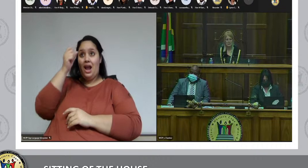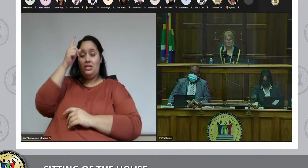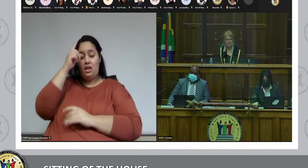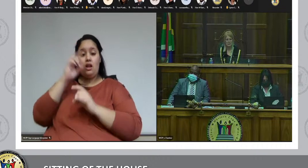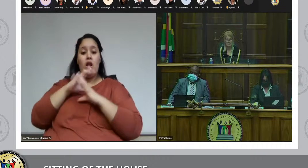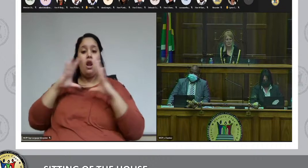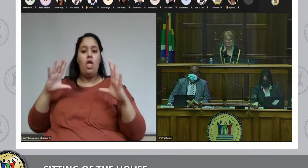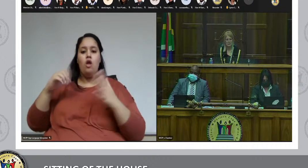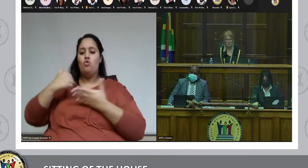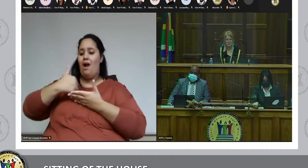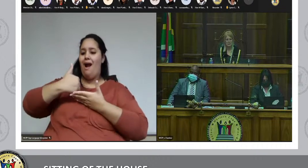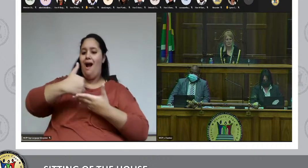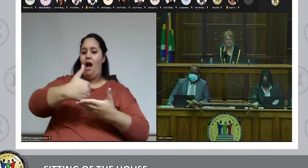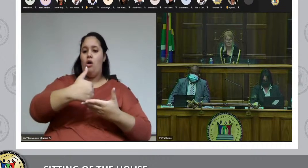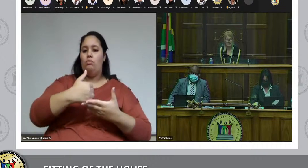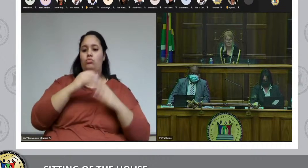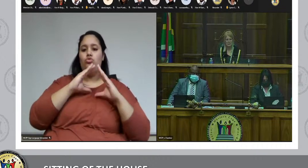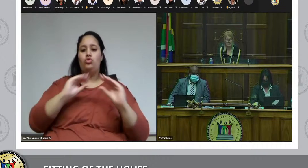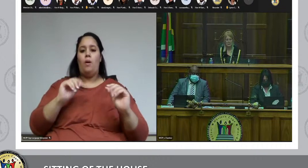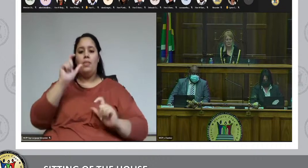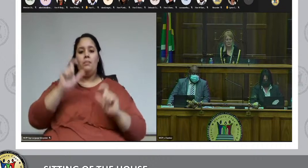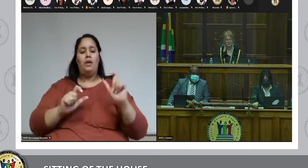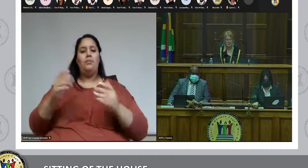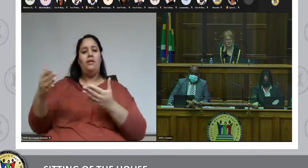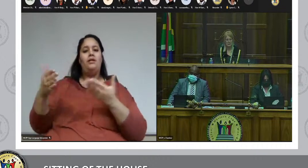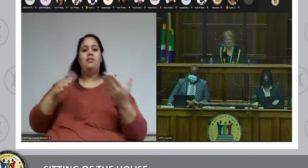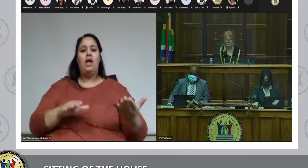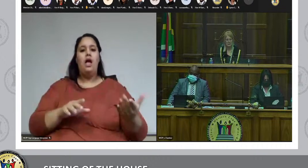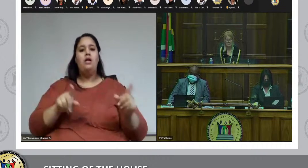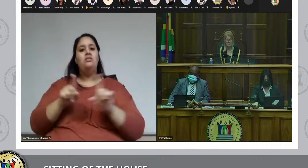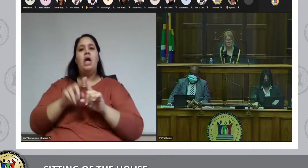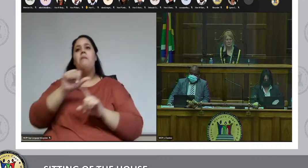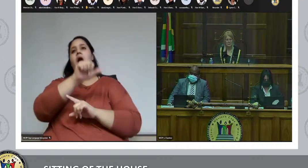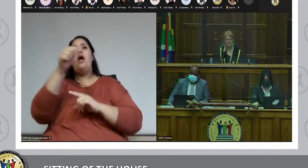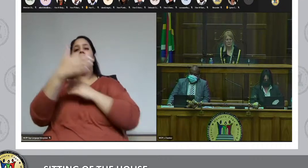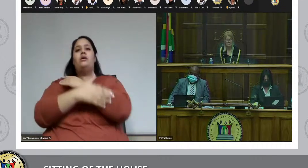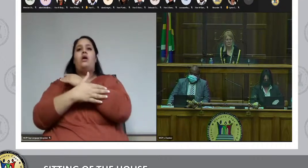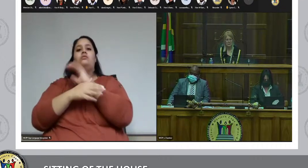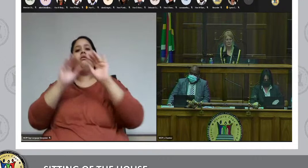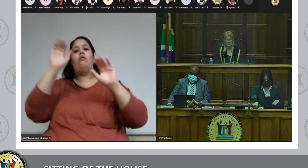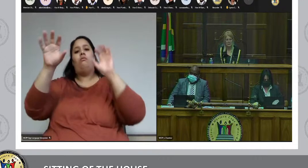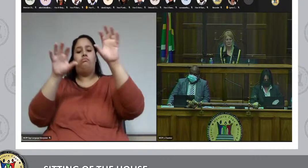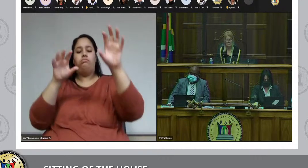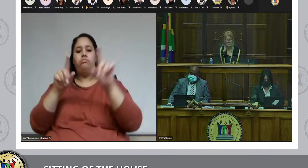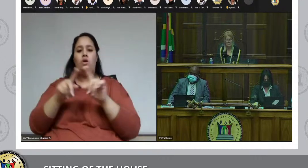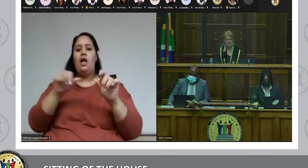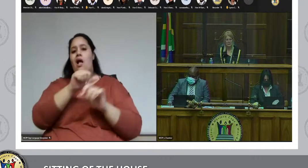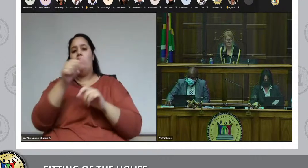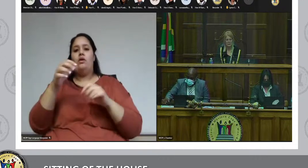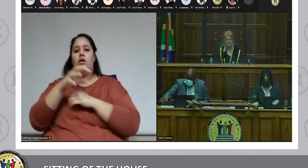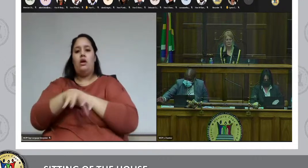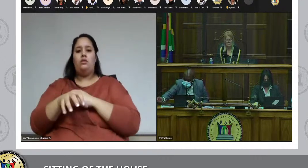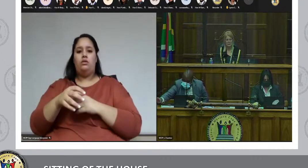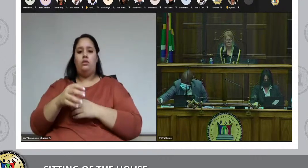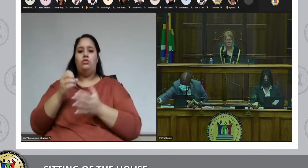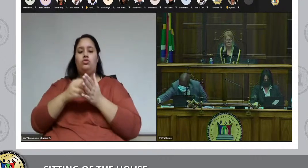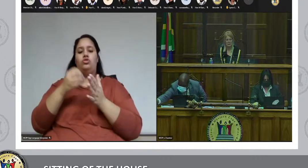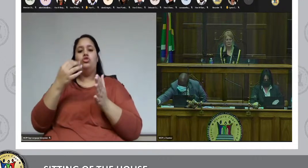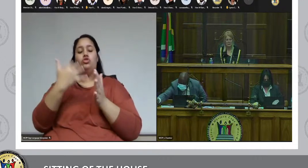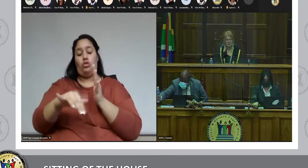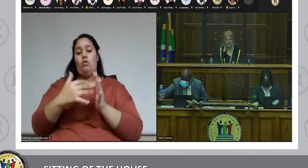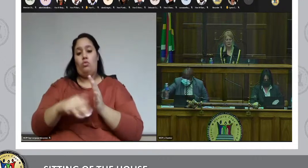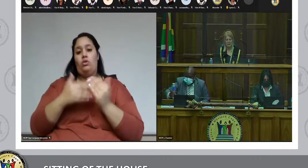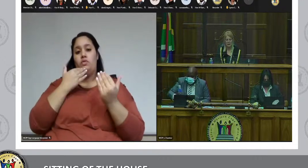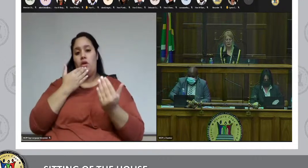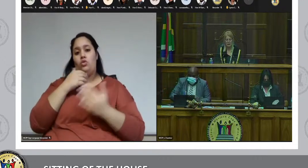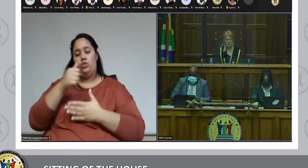to assist in stopping the people die like they do in the other parts of the country. The rest of the country is a joke. Thank you, Deputy